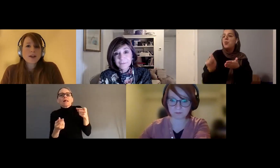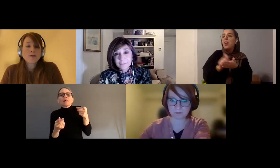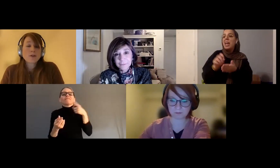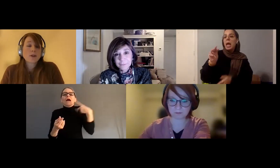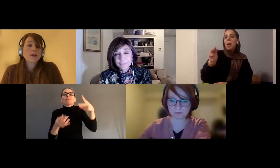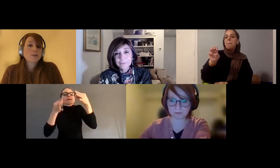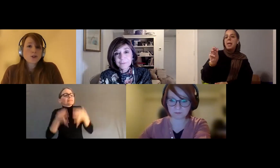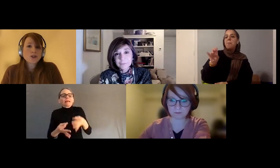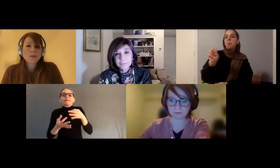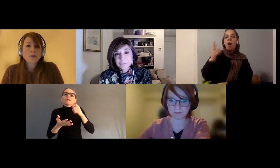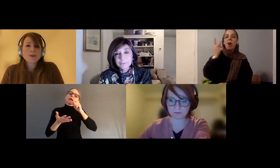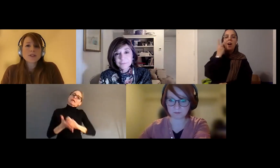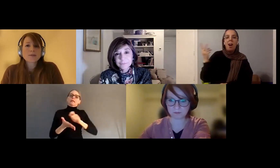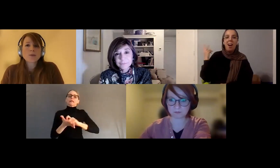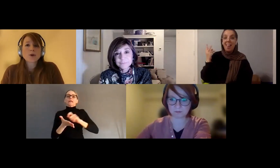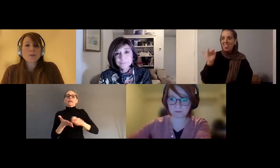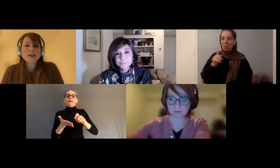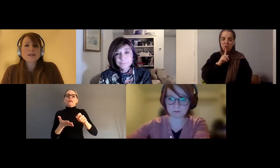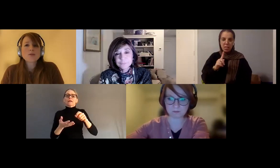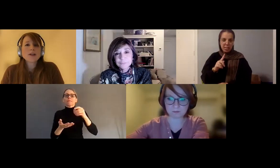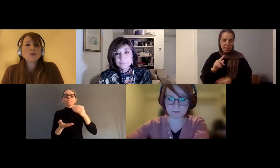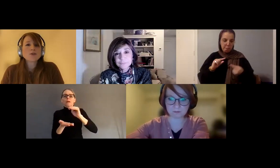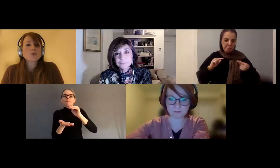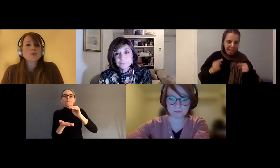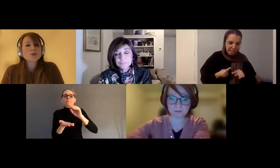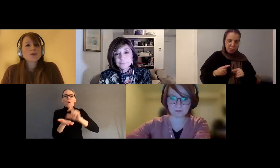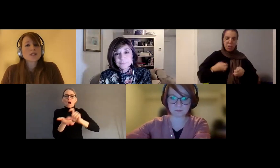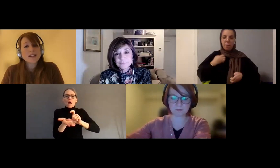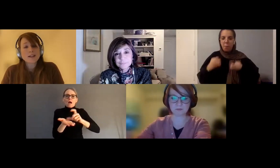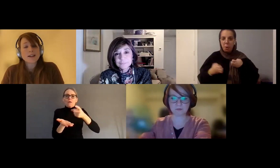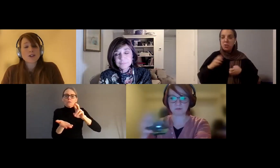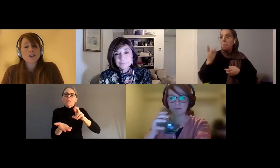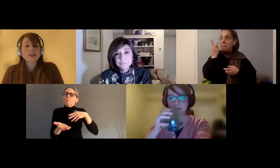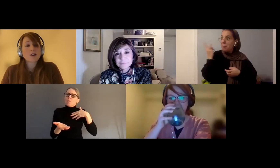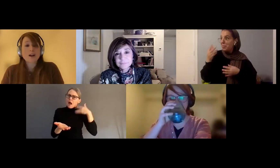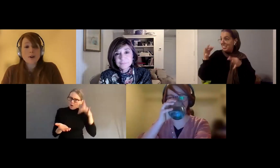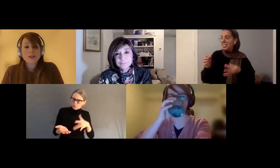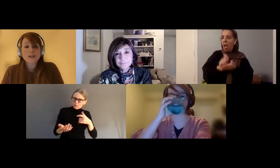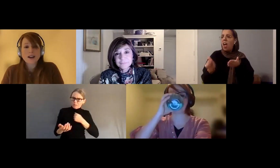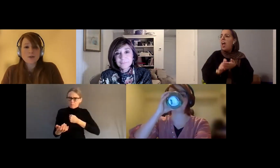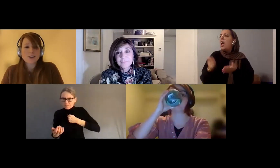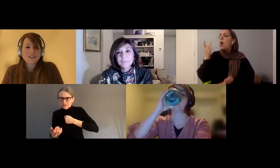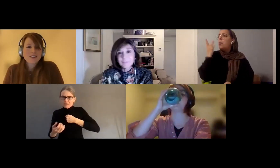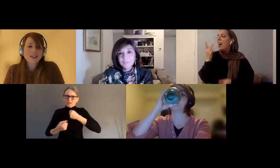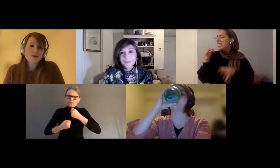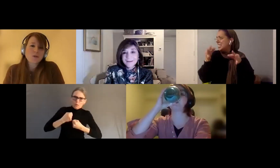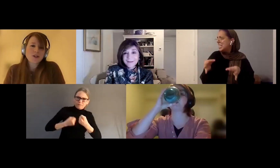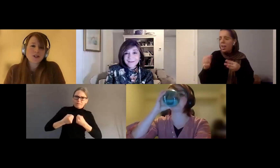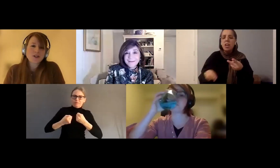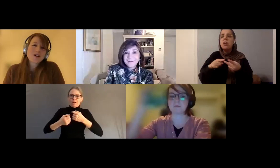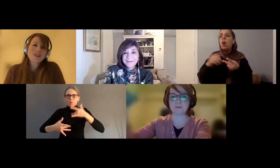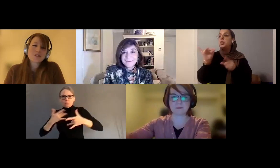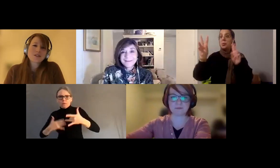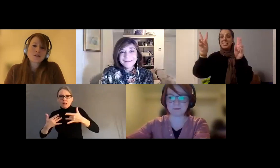frequently painful and emotional memories about your past? And why did you choose the title, actually, of Empathy Diaries? Thank you so much